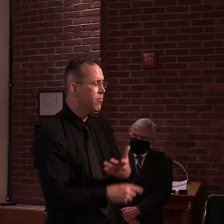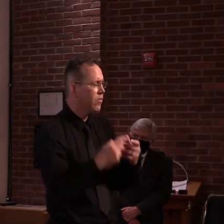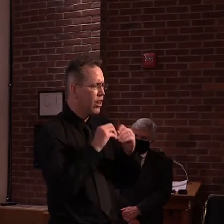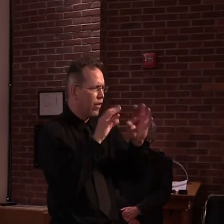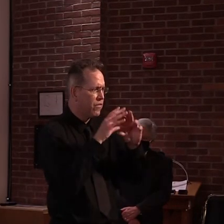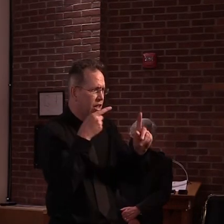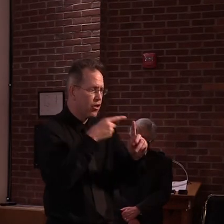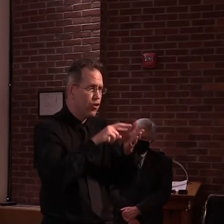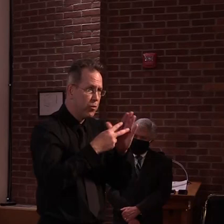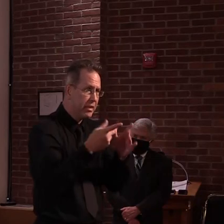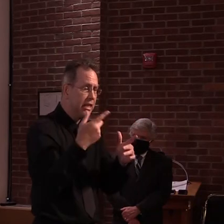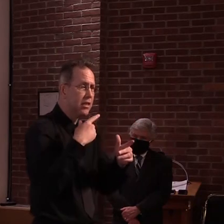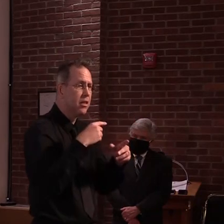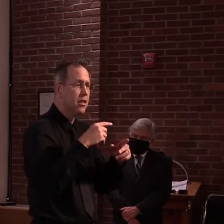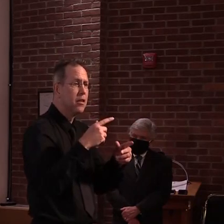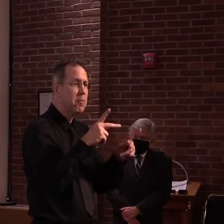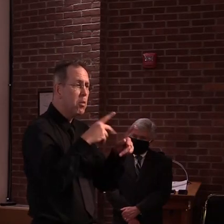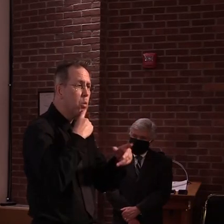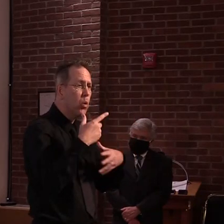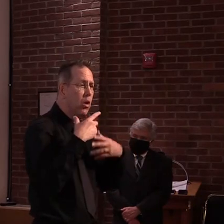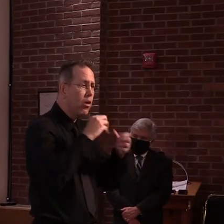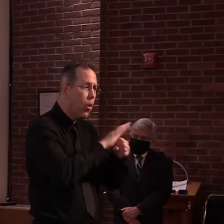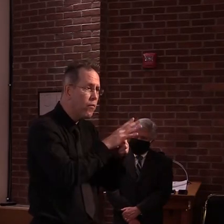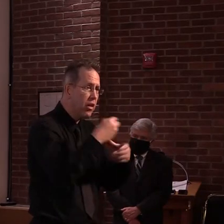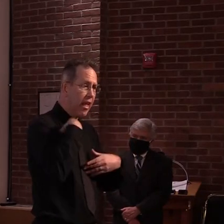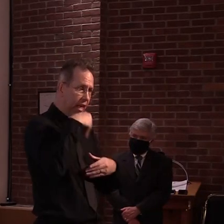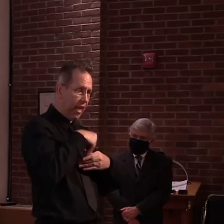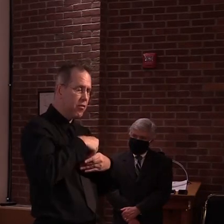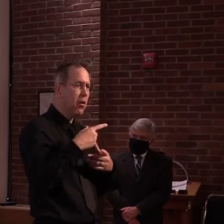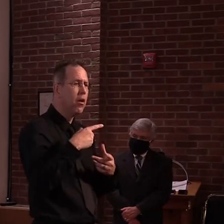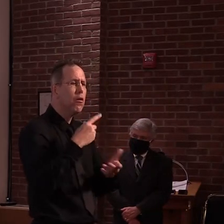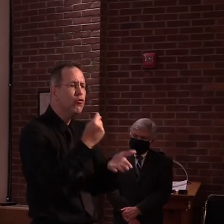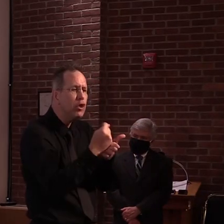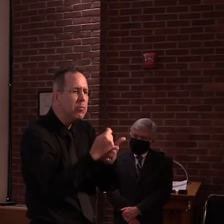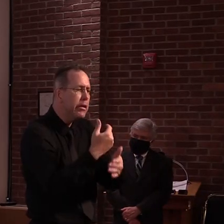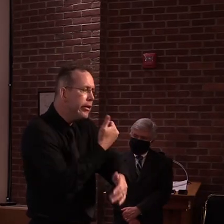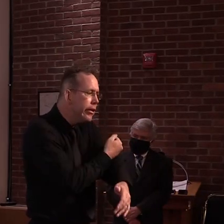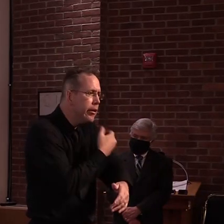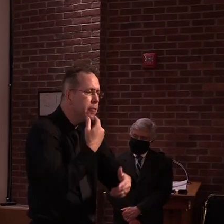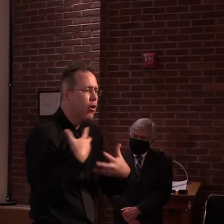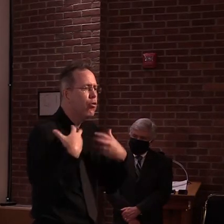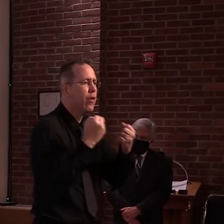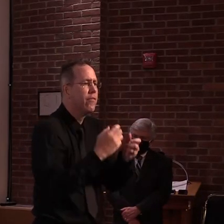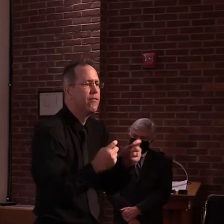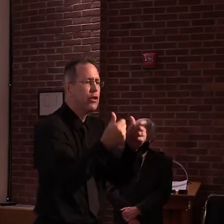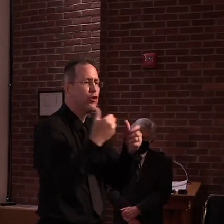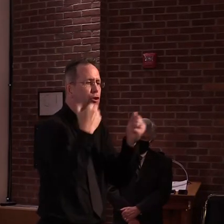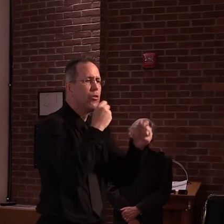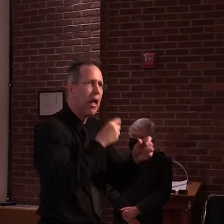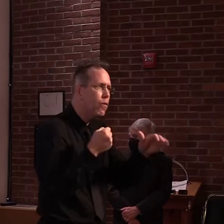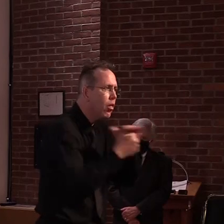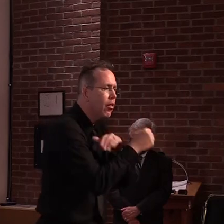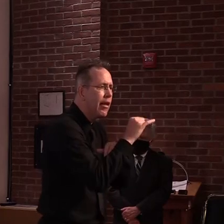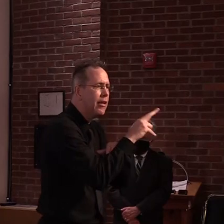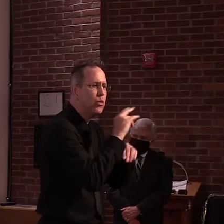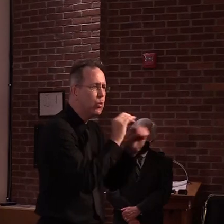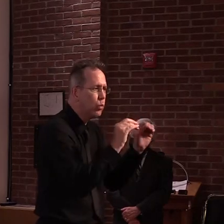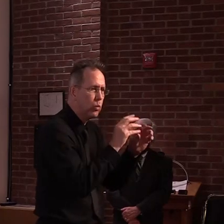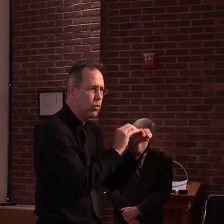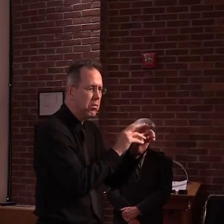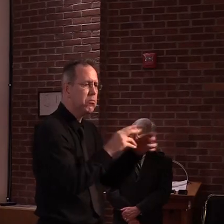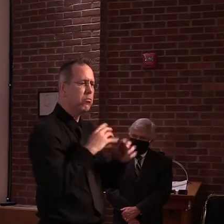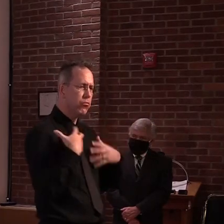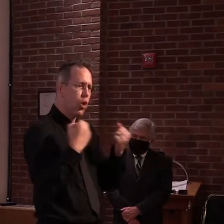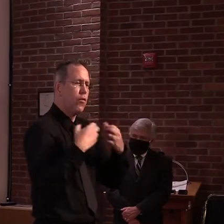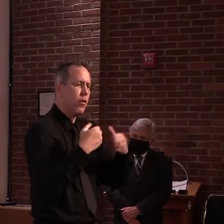itself has changed at all, but our ability to pick up more people who have an